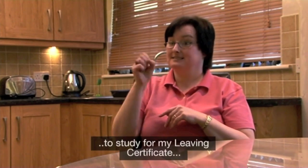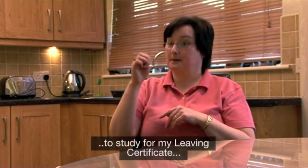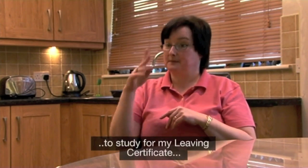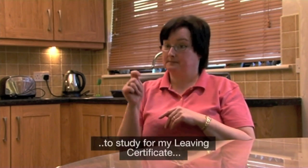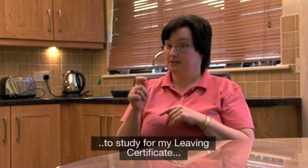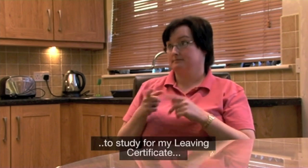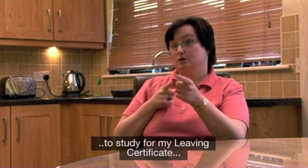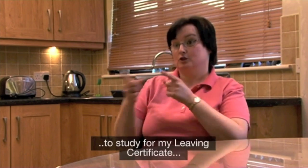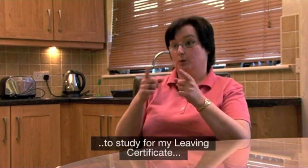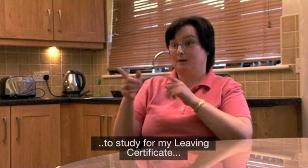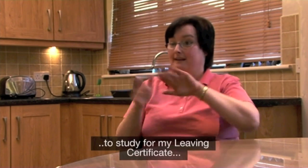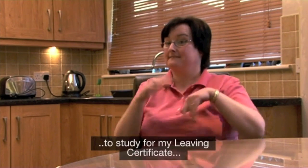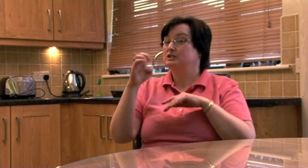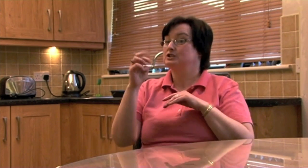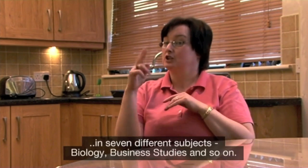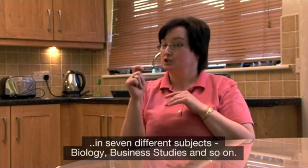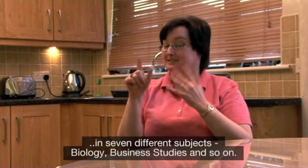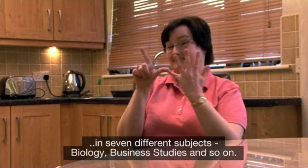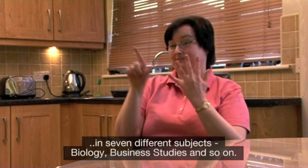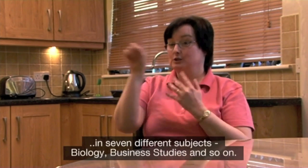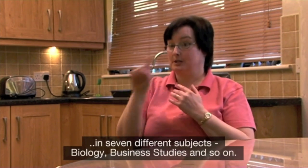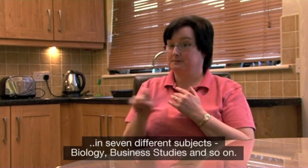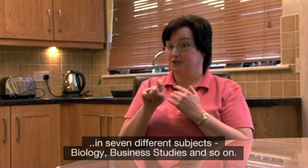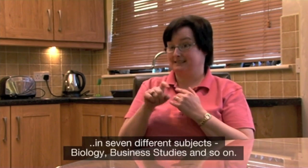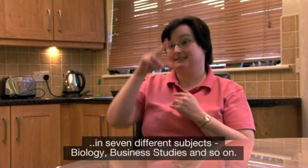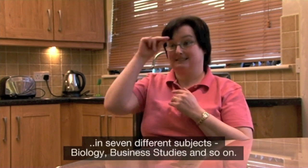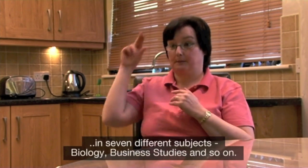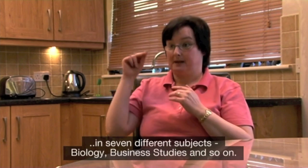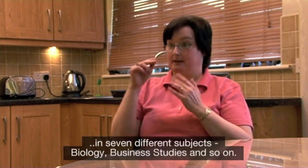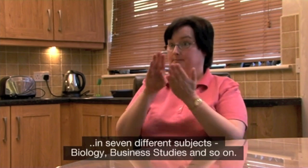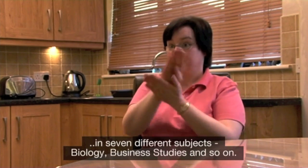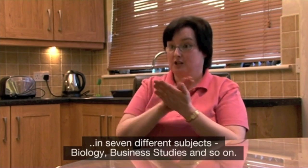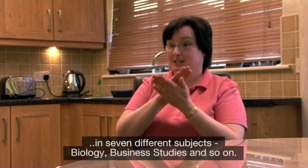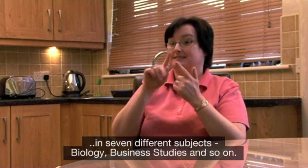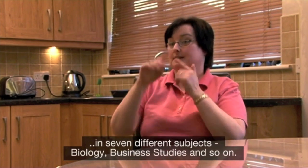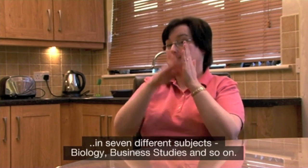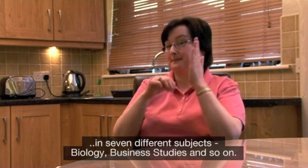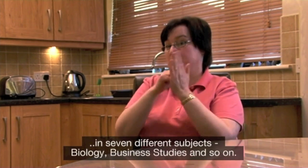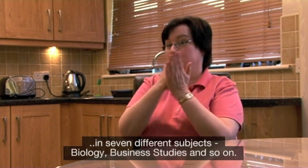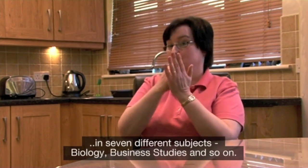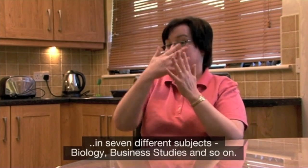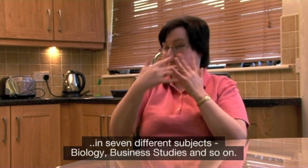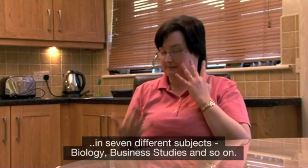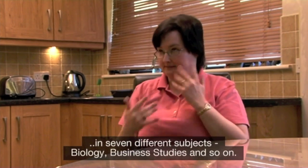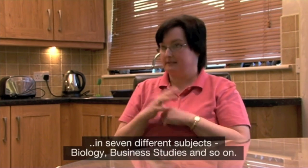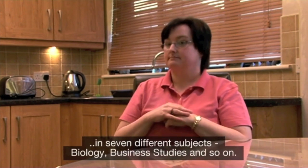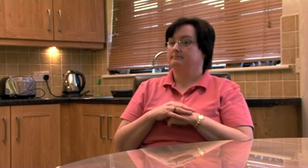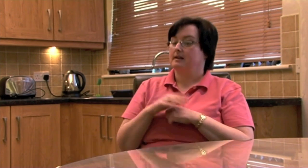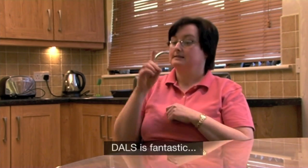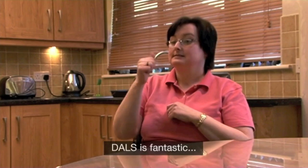leaving certificate in 7 different subjects: biology, business studies, and so on. DALS